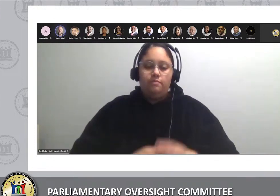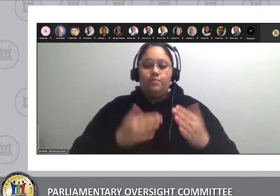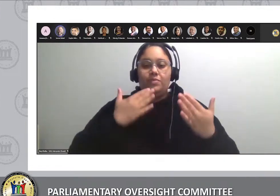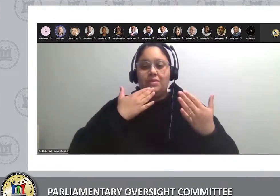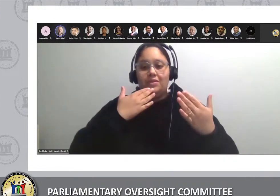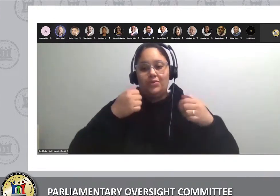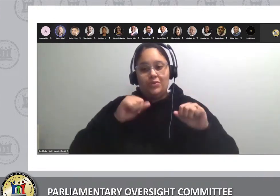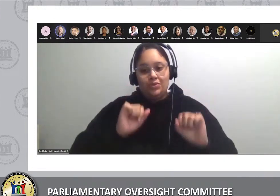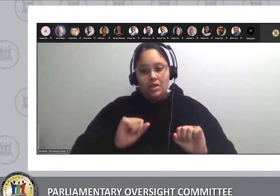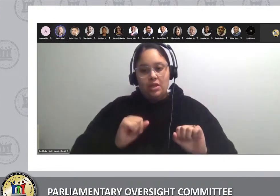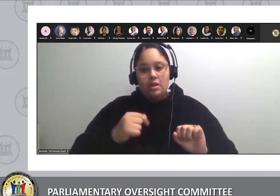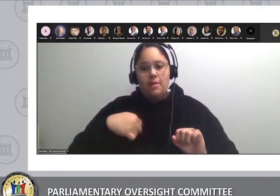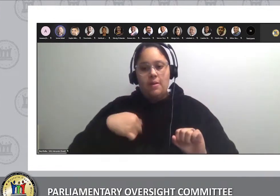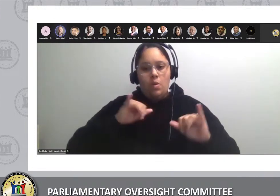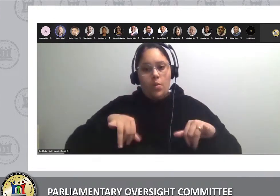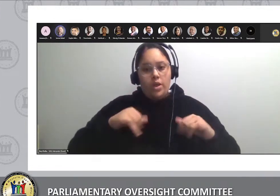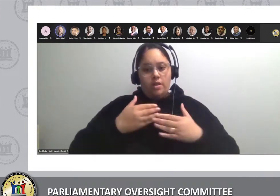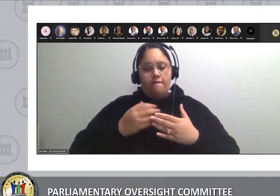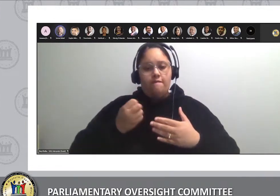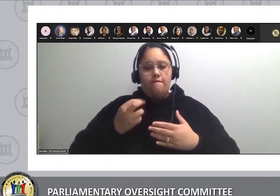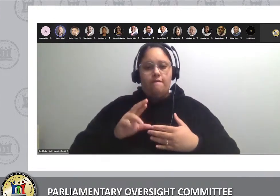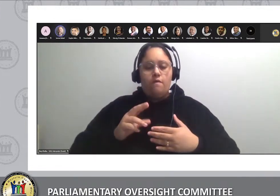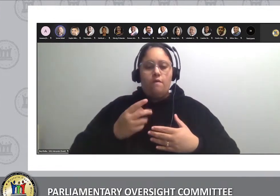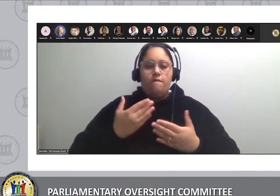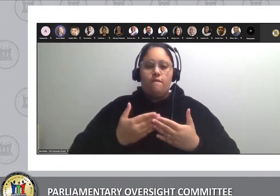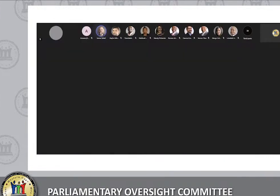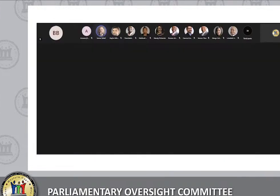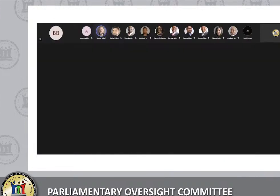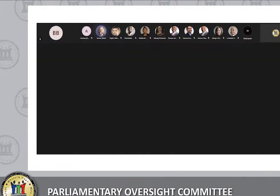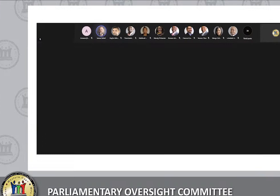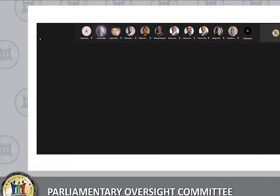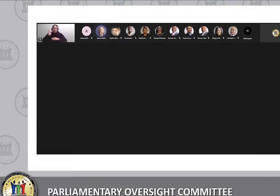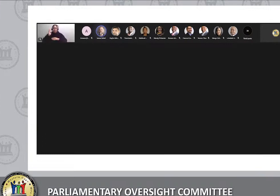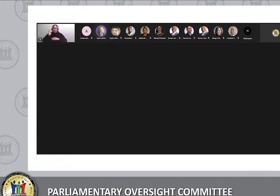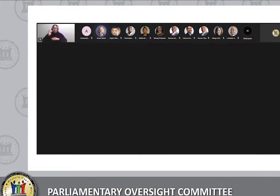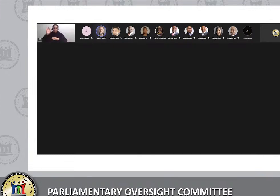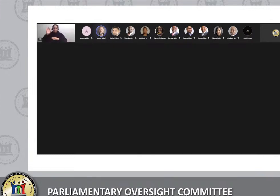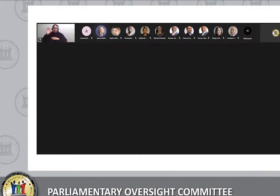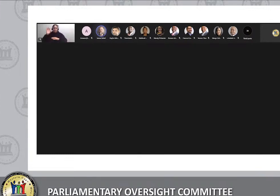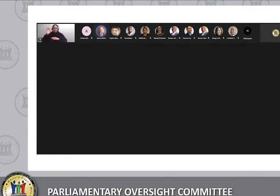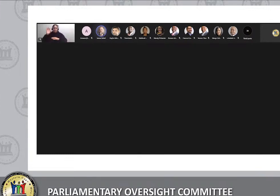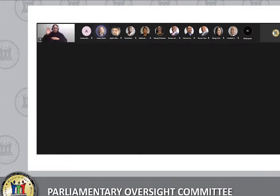Thank you, Chairperson. I'm just waiting for the presentation to come up.